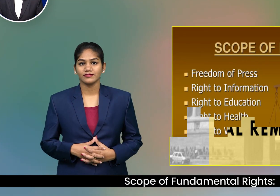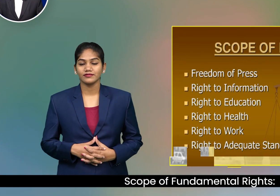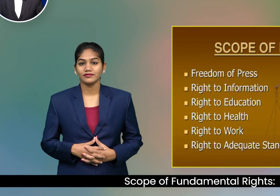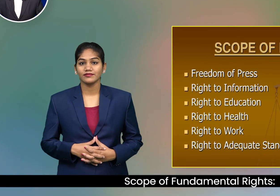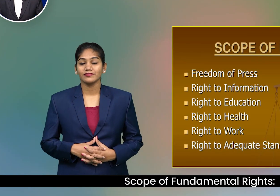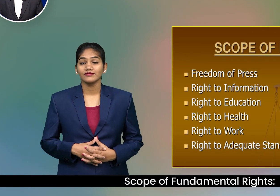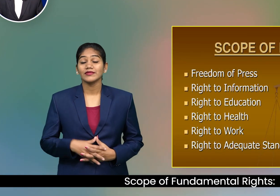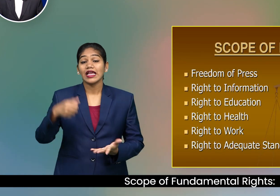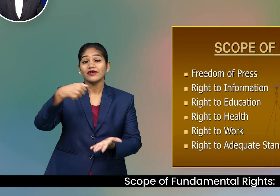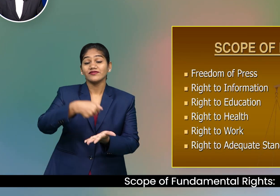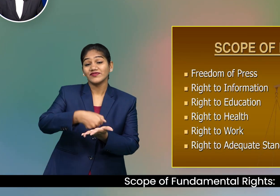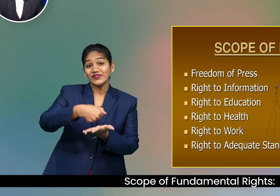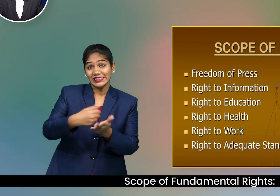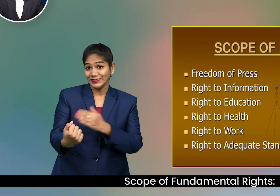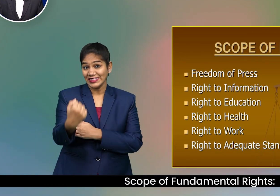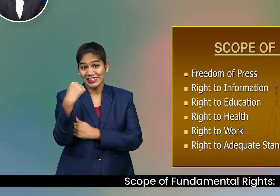Scope of fundamental rights.